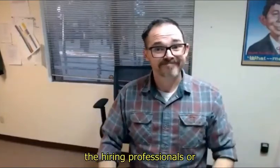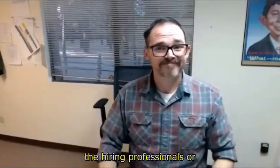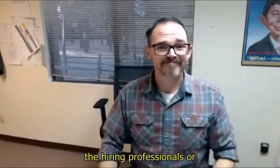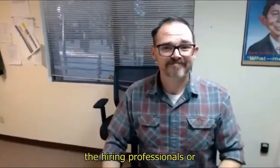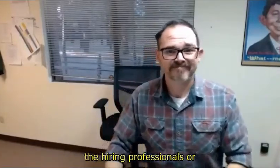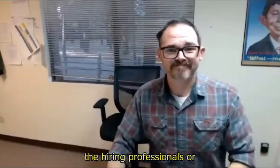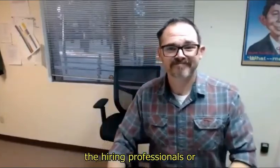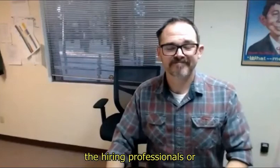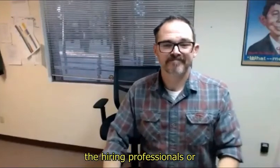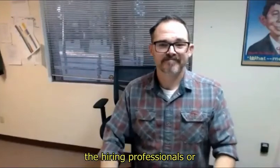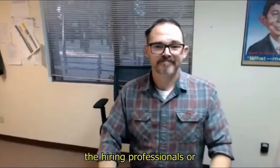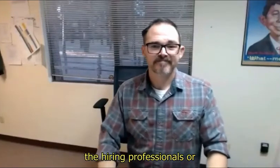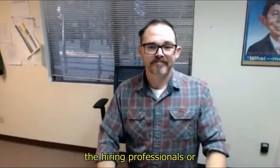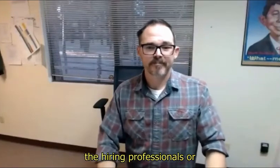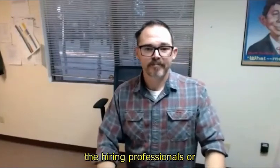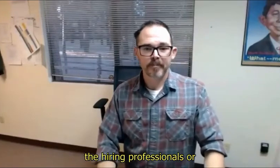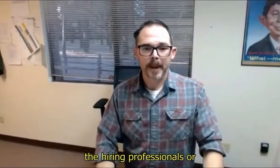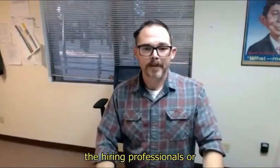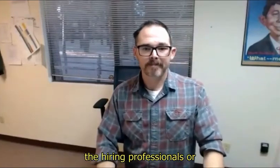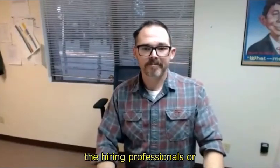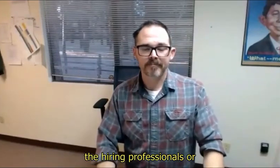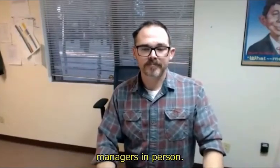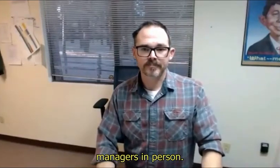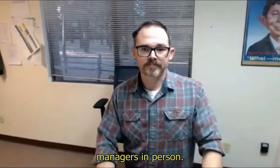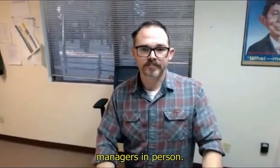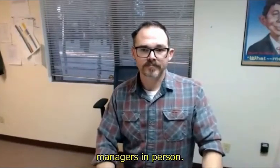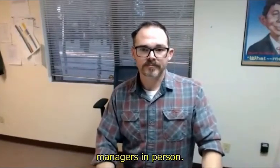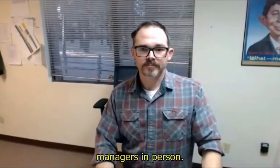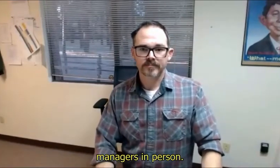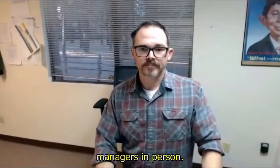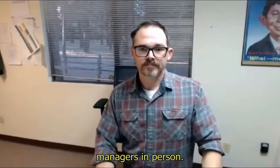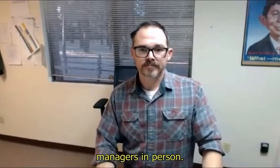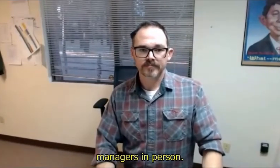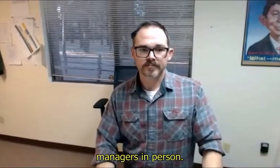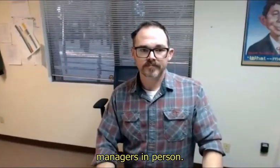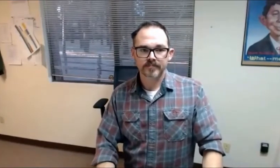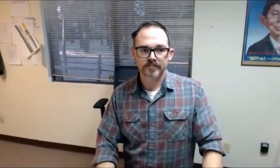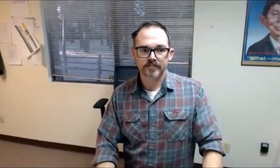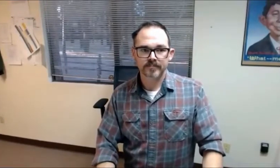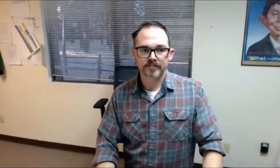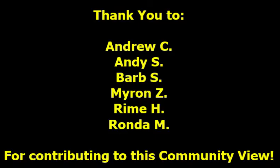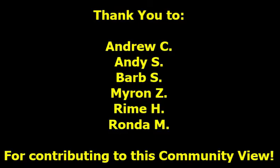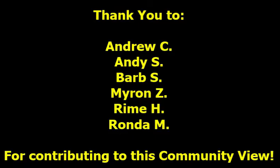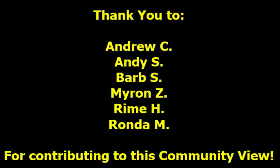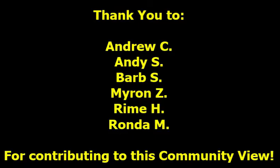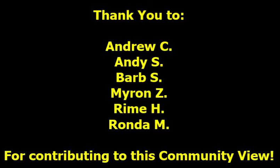with the hiring professionals or managers in person.